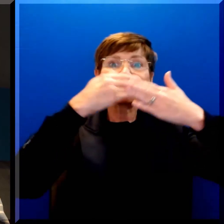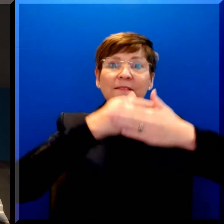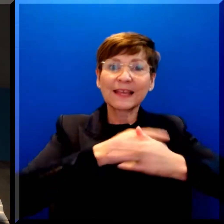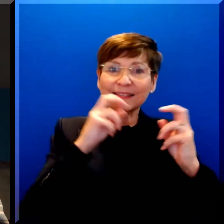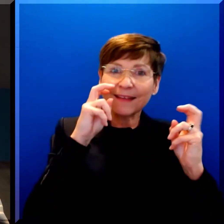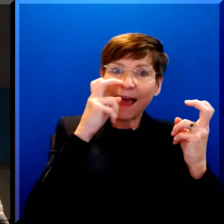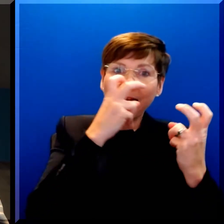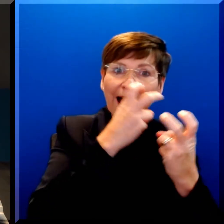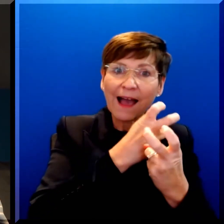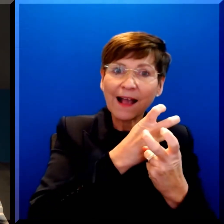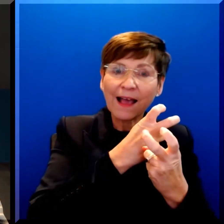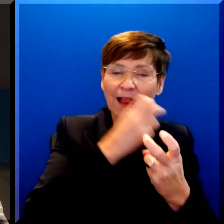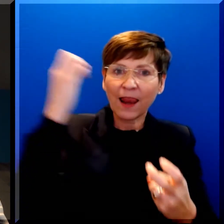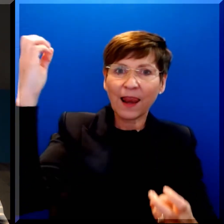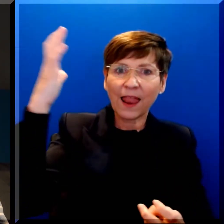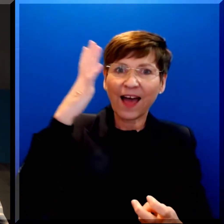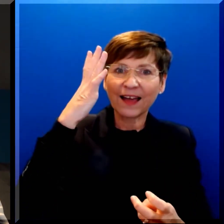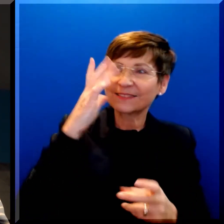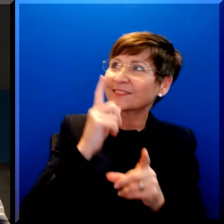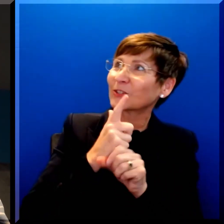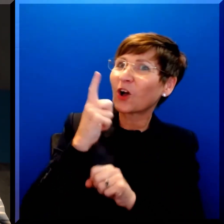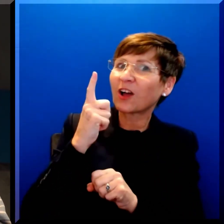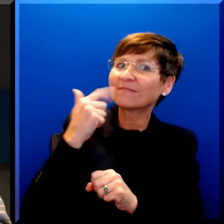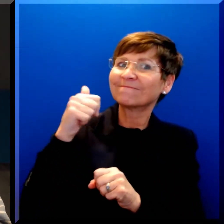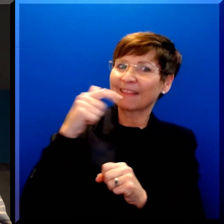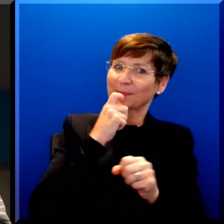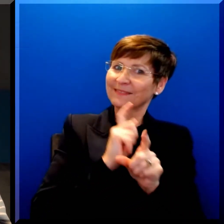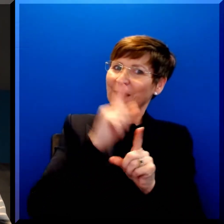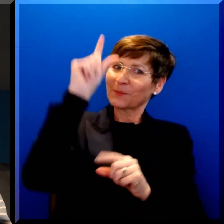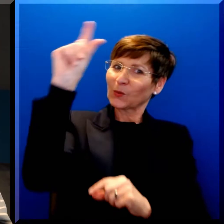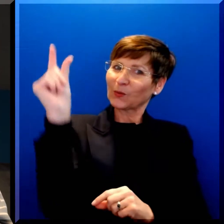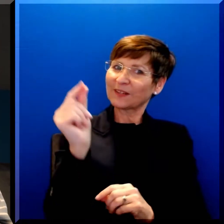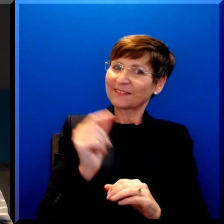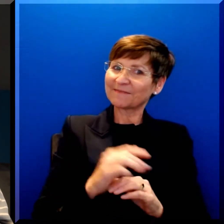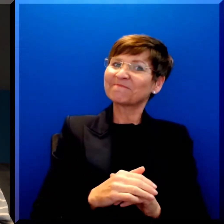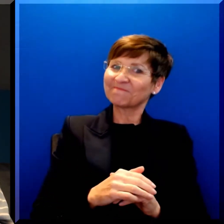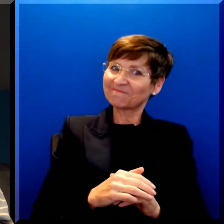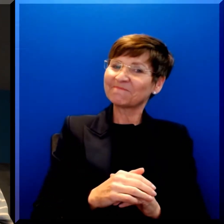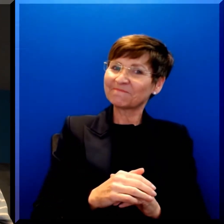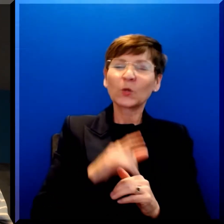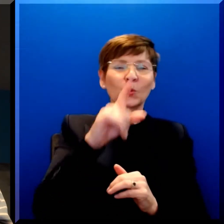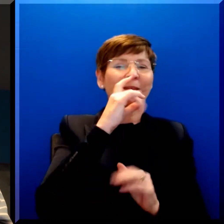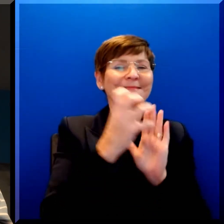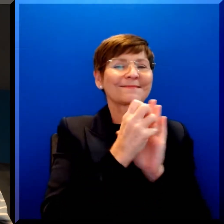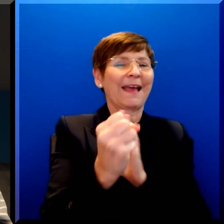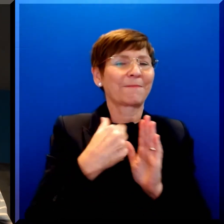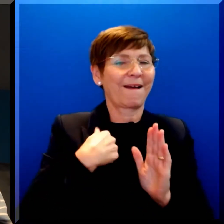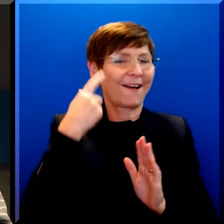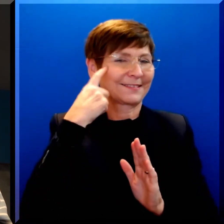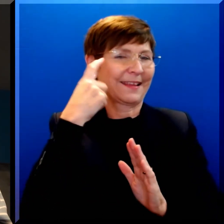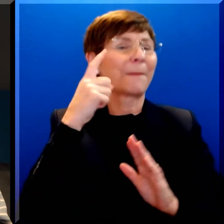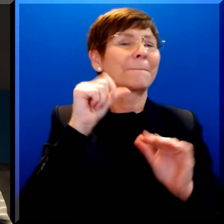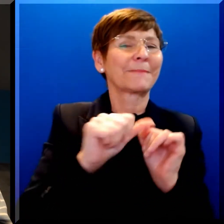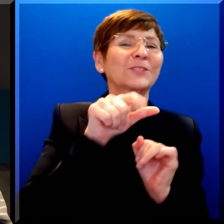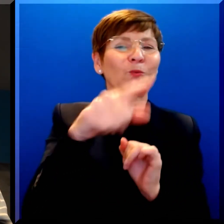into dark situations. So do you get the idea? You can use mine, but it's good to think of your